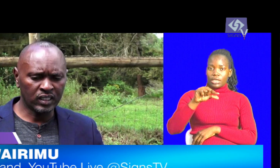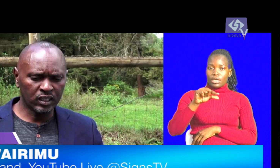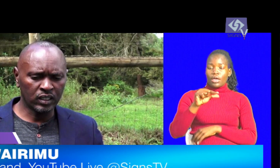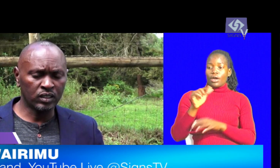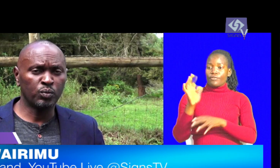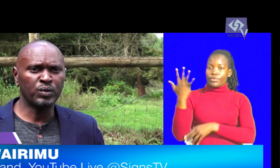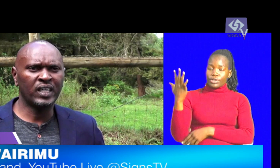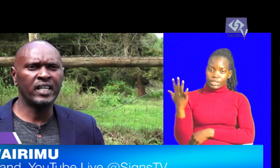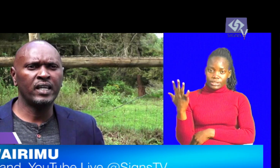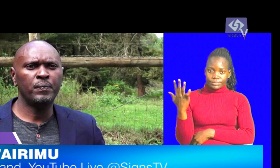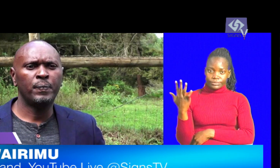is to Mount Kenya,